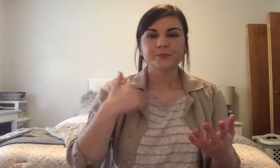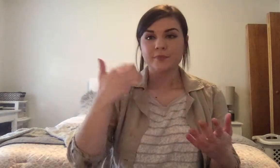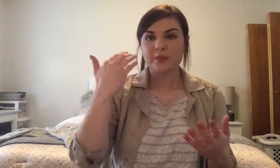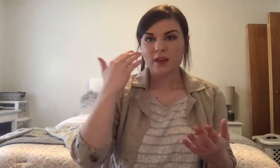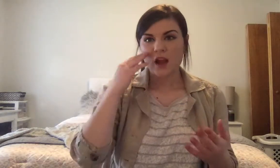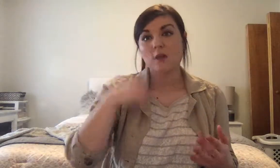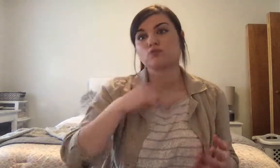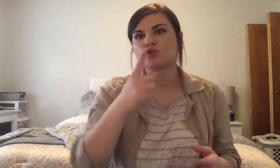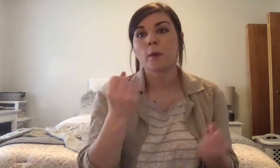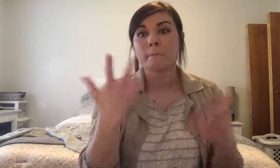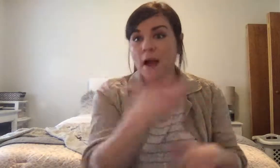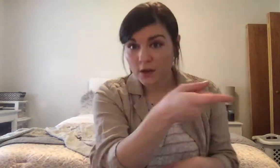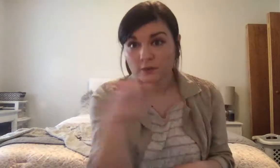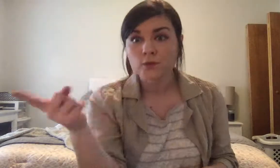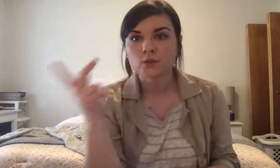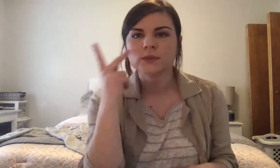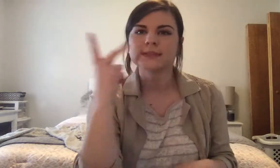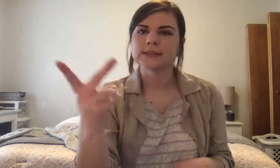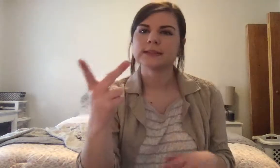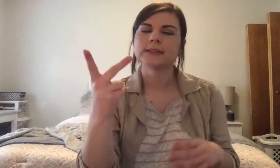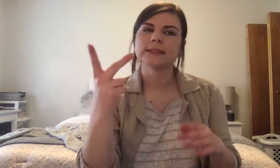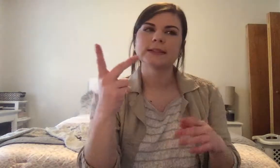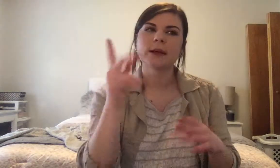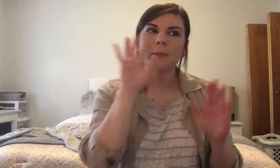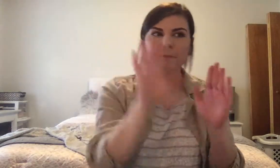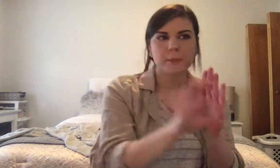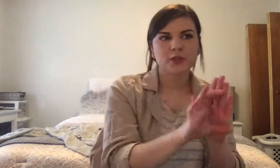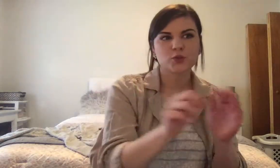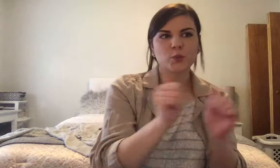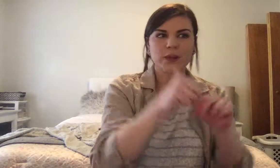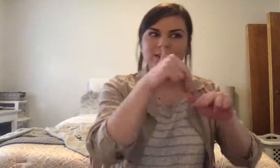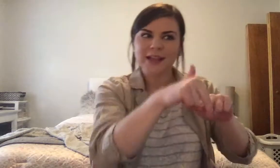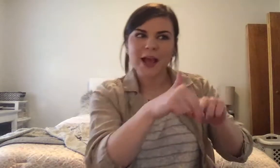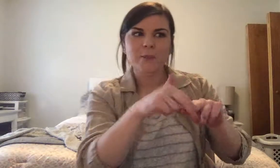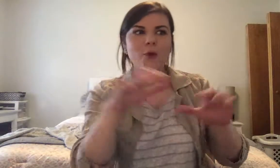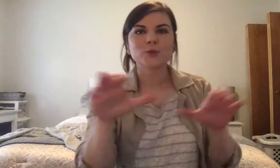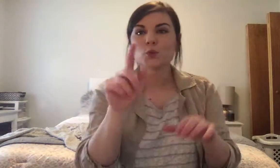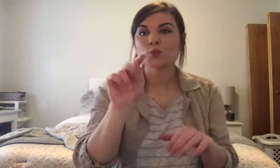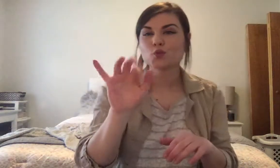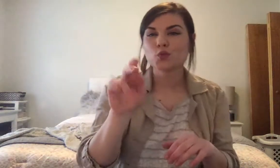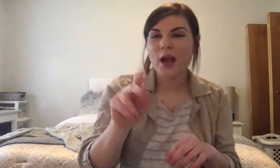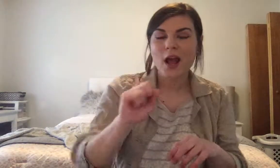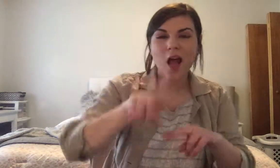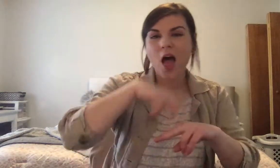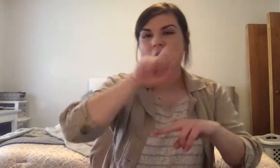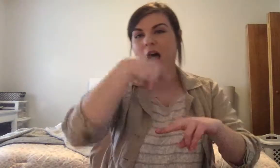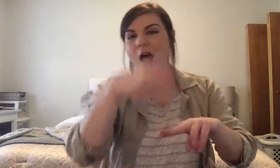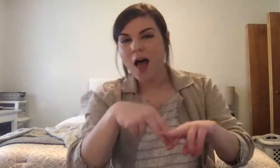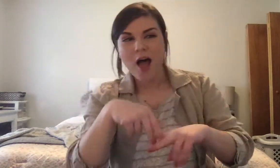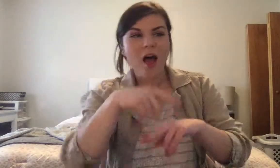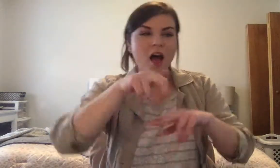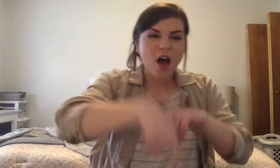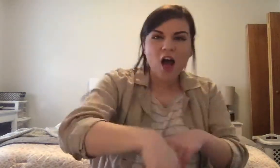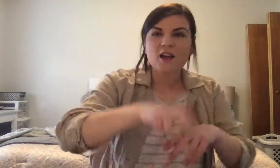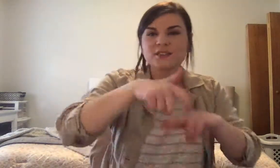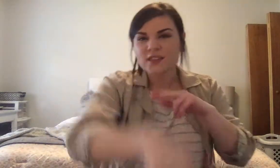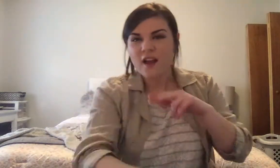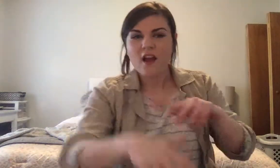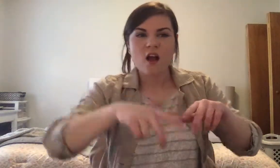you have seen photographs of skateboarders doing tricks on rails or down stairs or ledges, but you don't